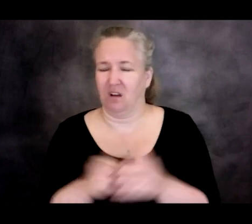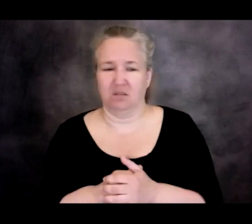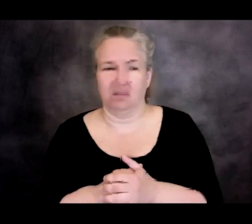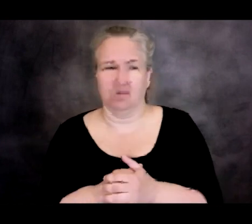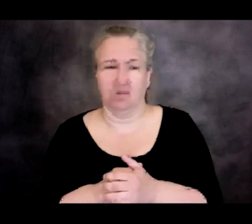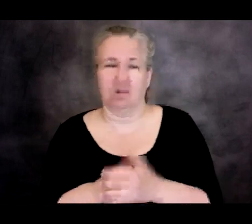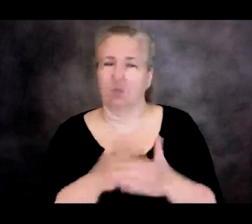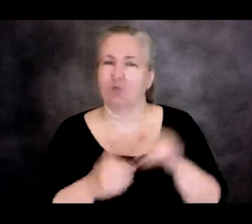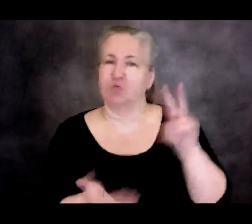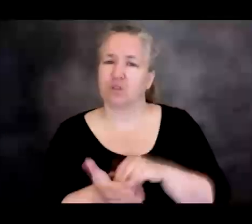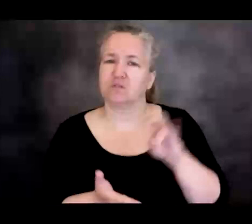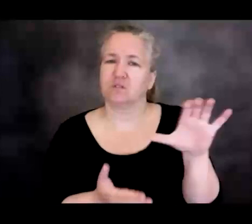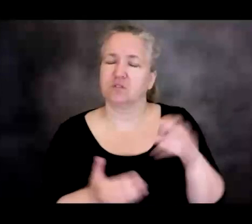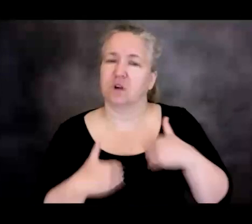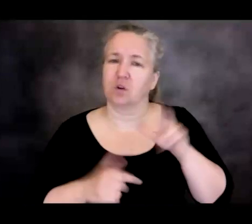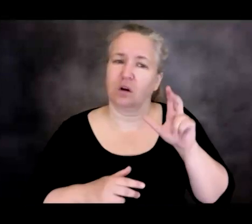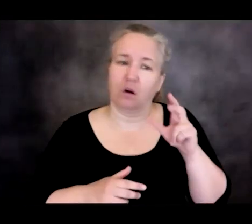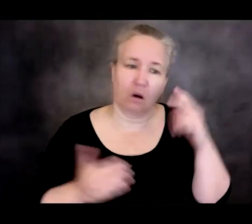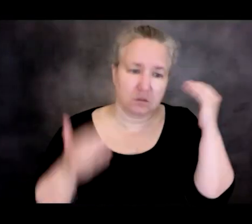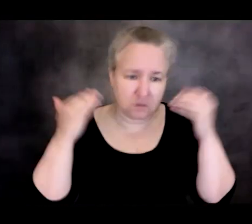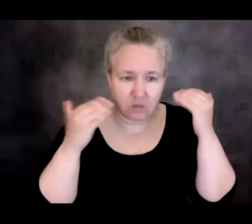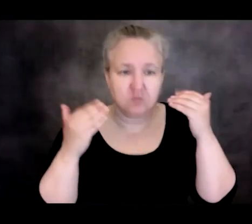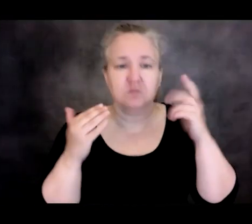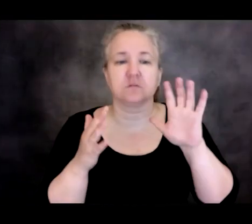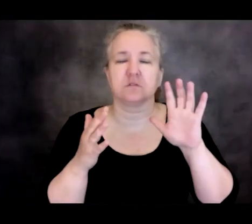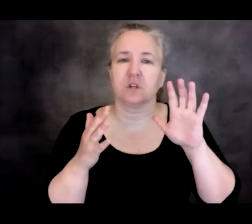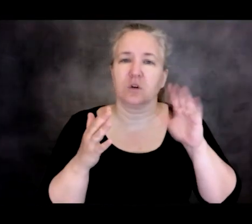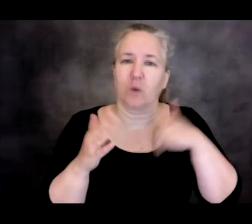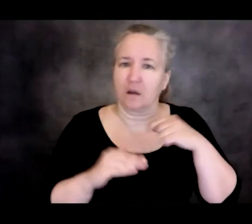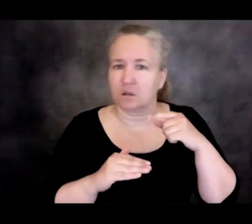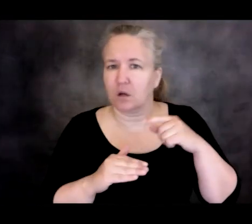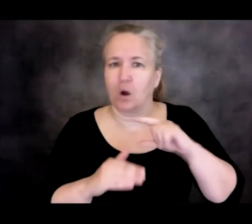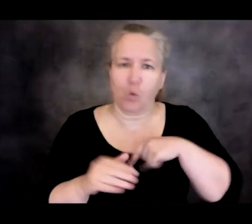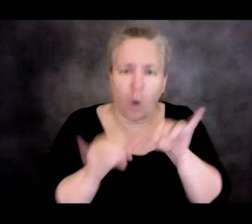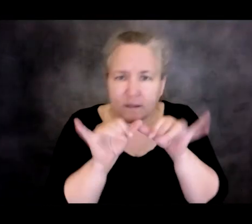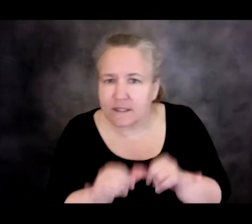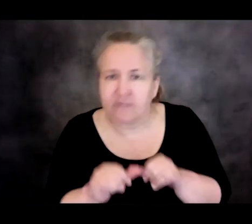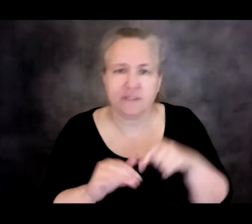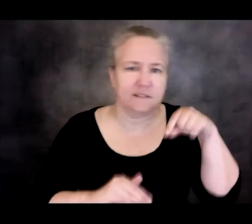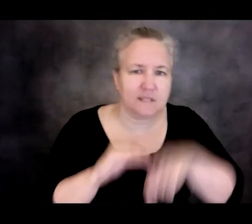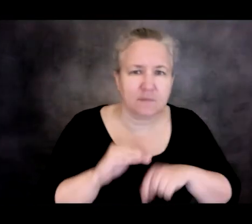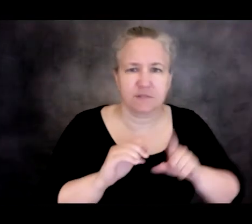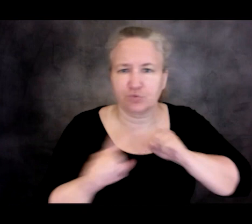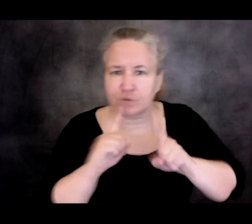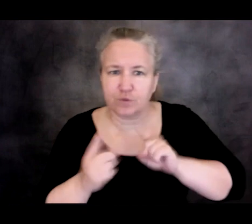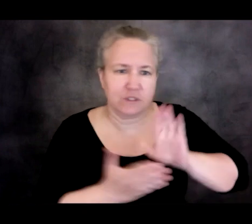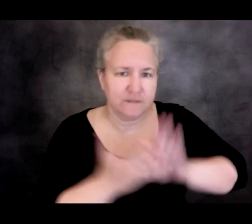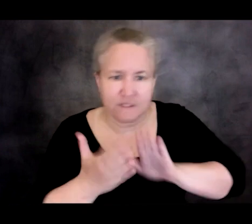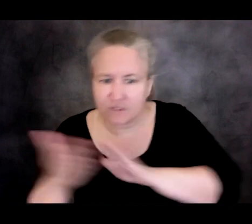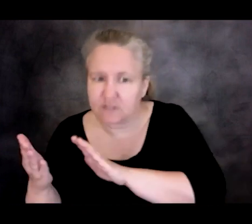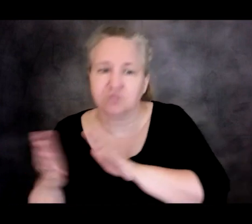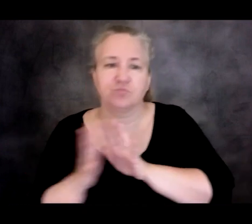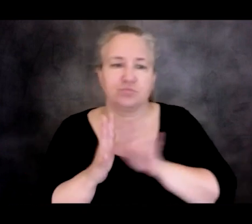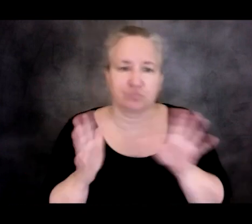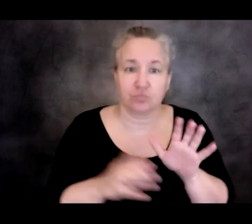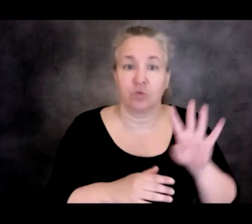adults, we carried out in-depth qualitative face-to-face interviews with nearly 500 young people, 408 of which